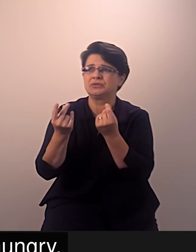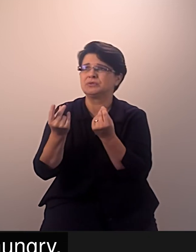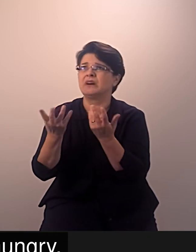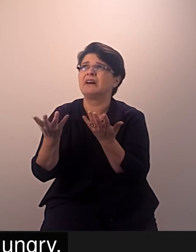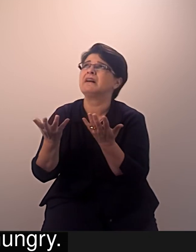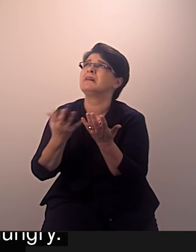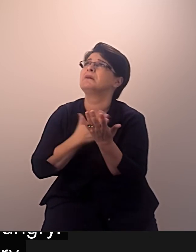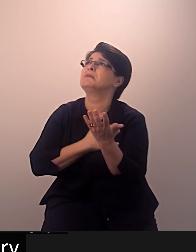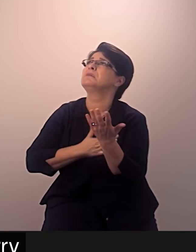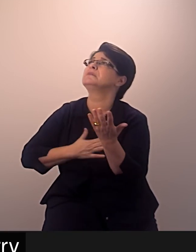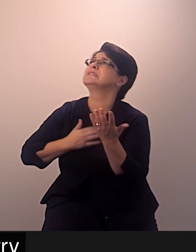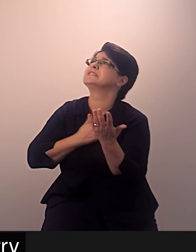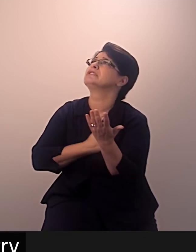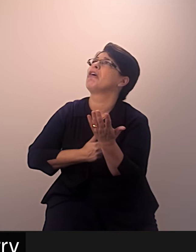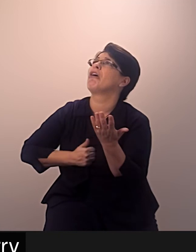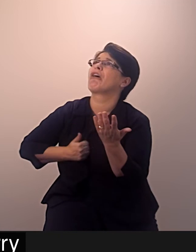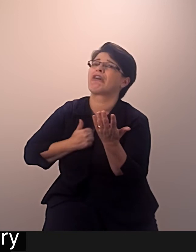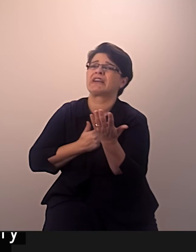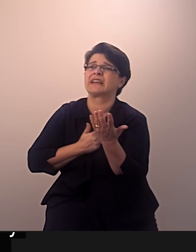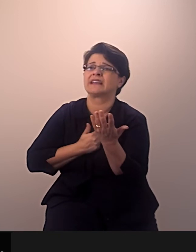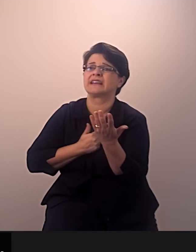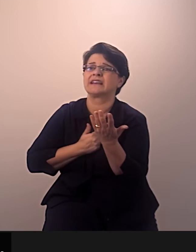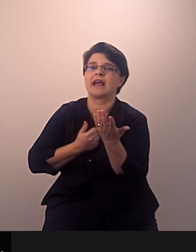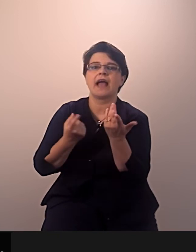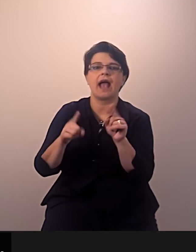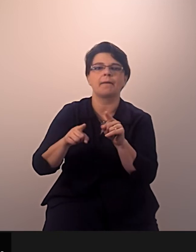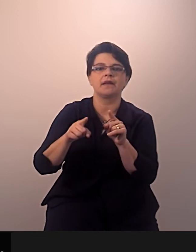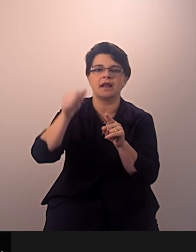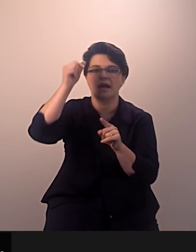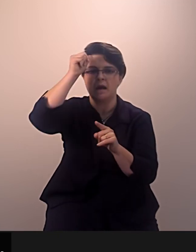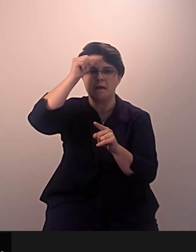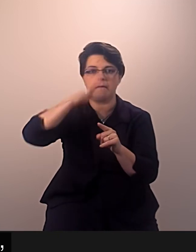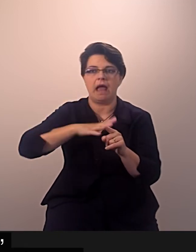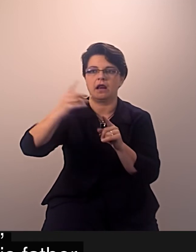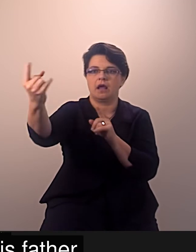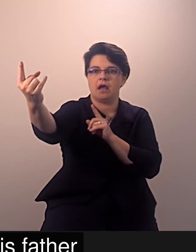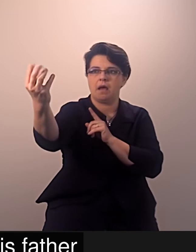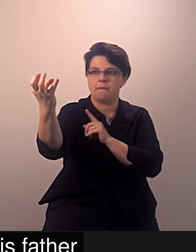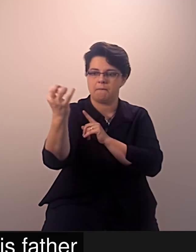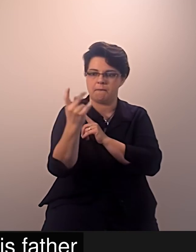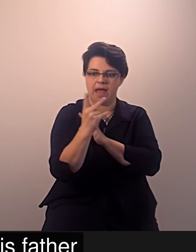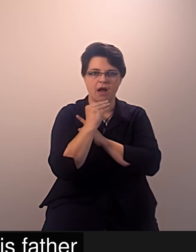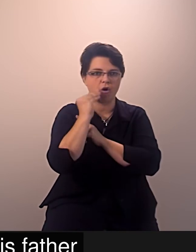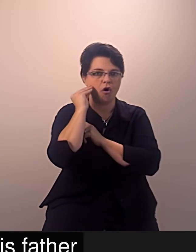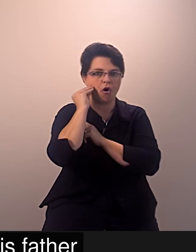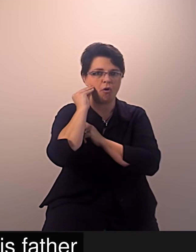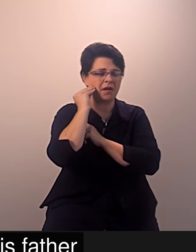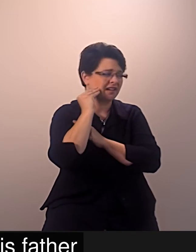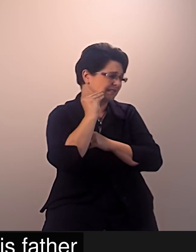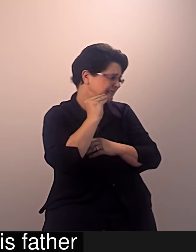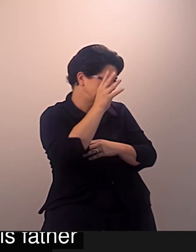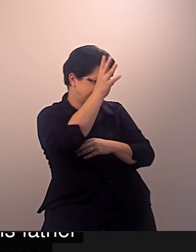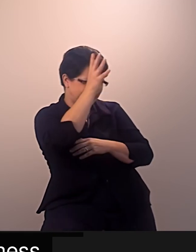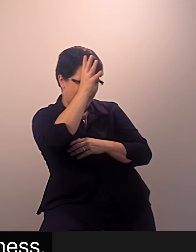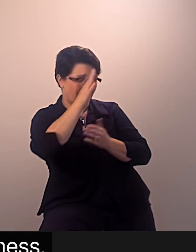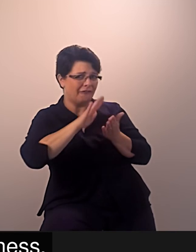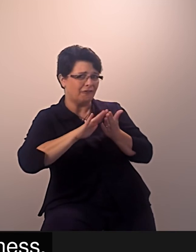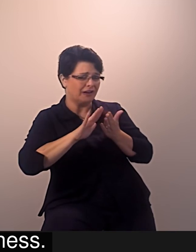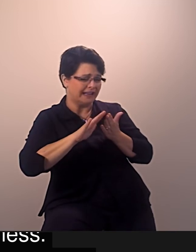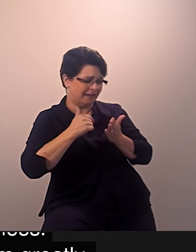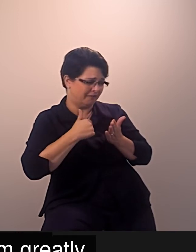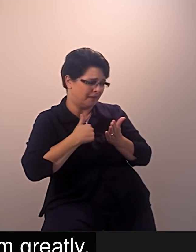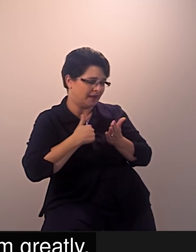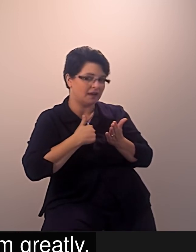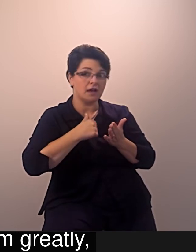his sin and returned to his father to ask forgiveness. His father loved him greatly, and